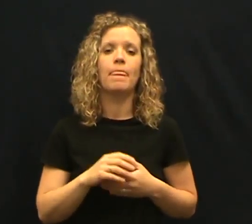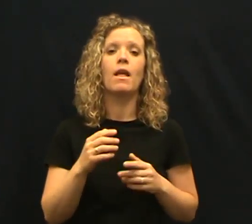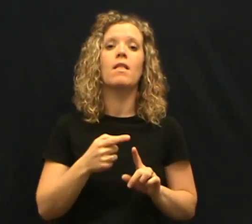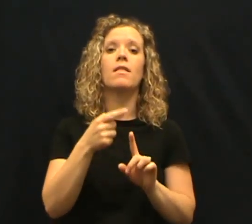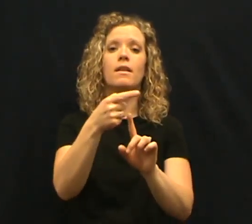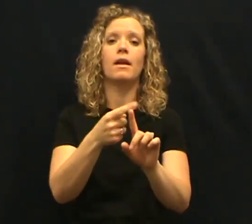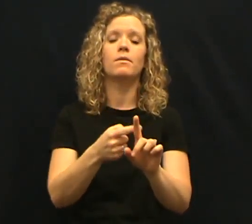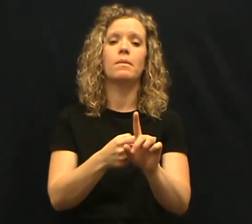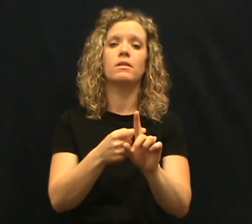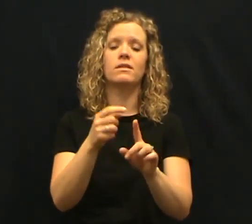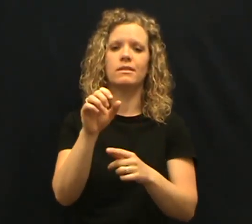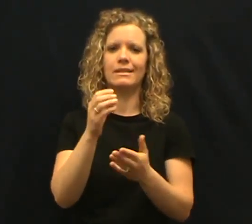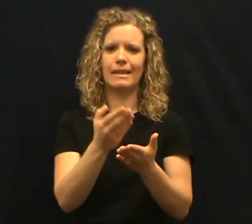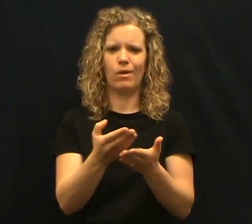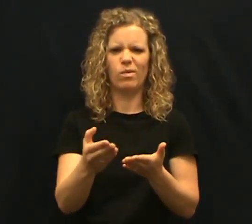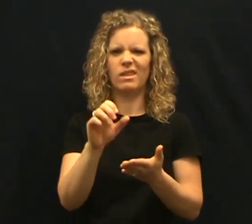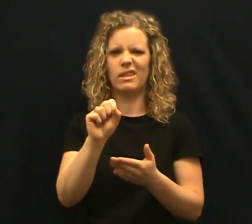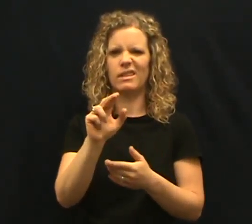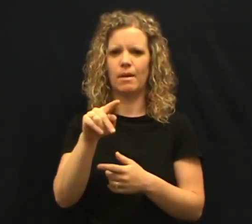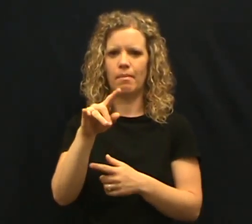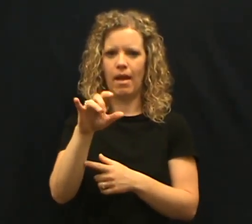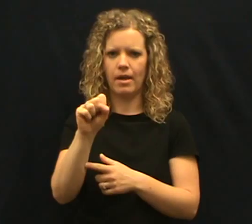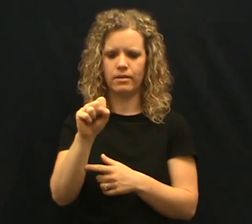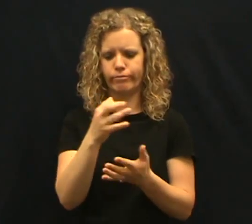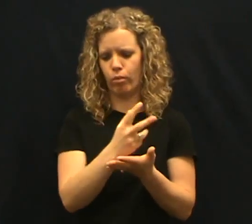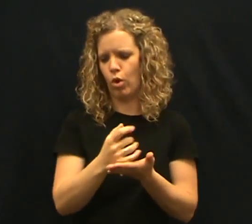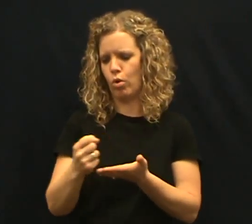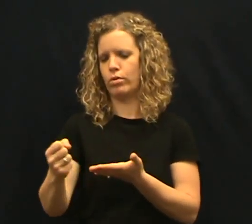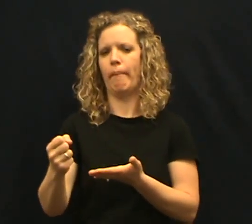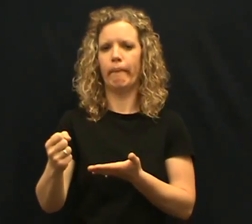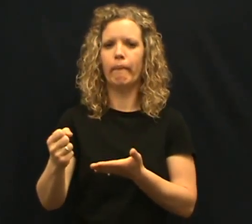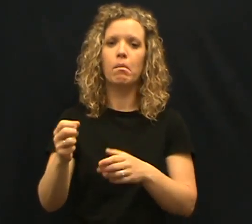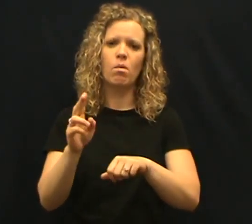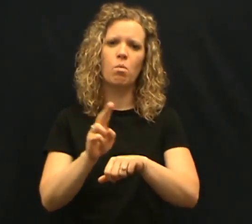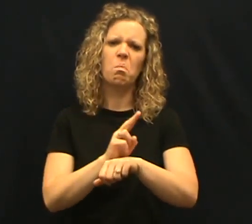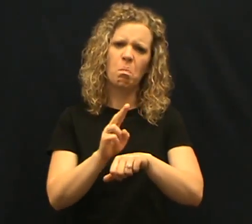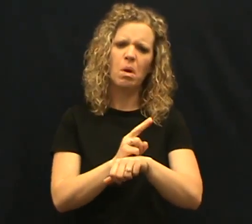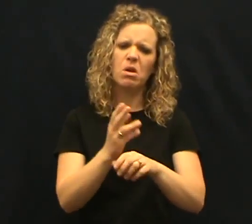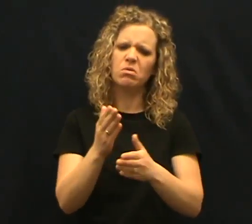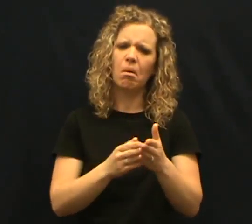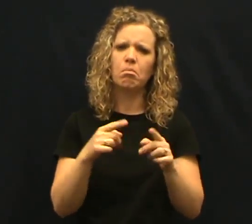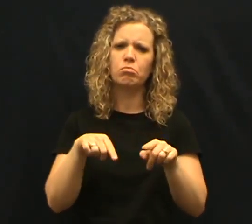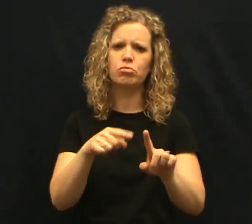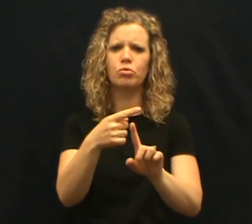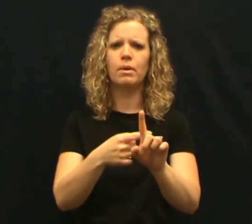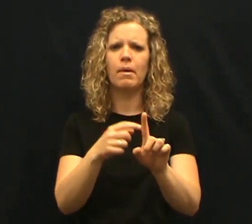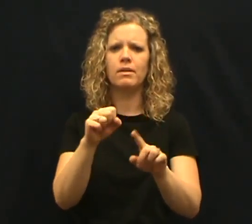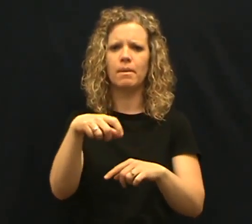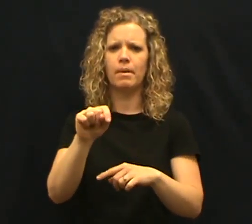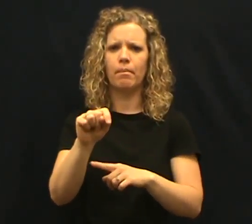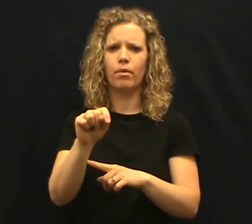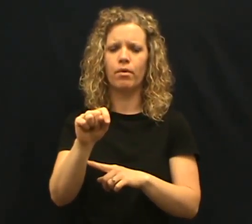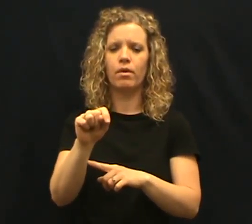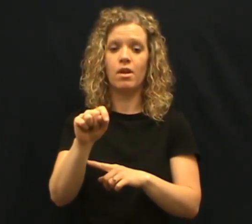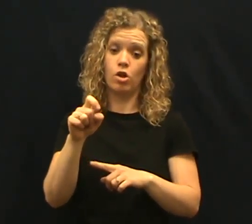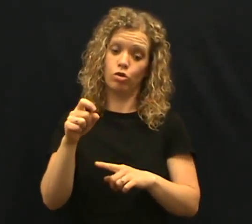of the supplies that we had bought earlier. We used some of those up in September, and so we have to record that. We would